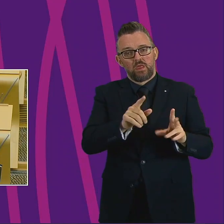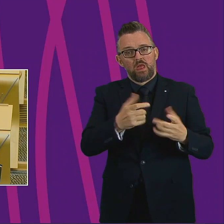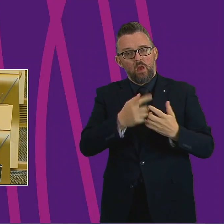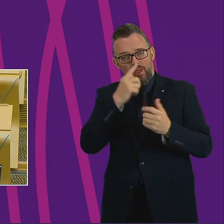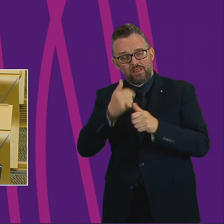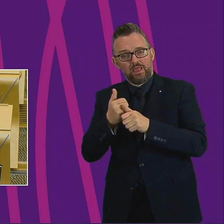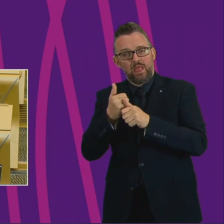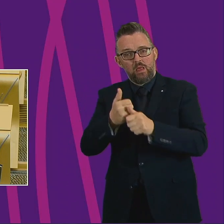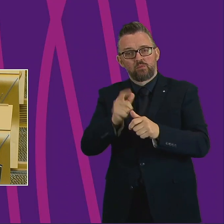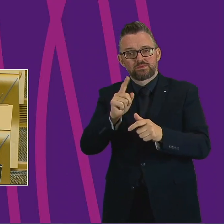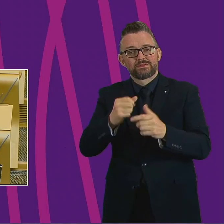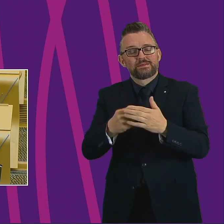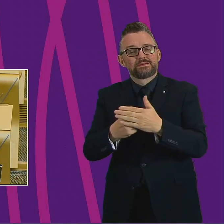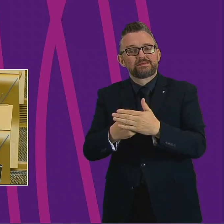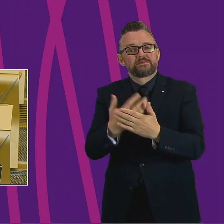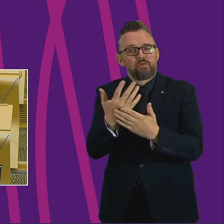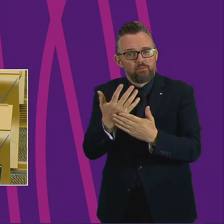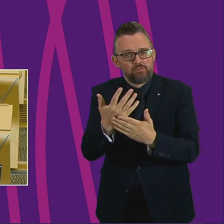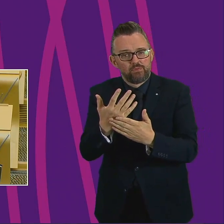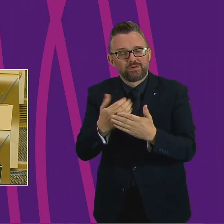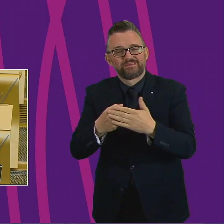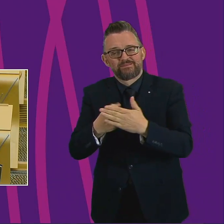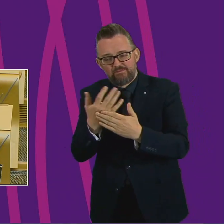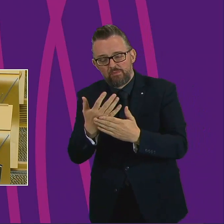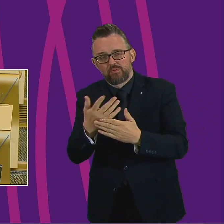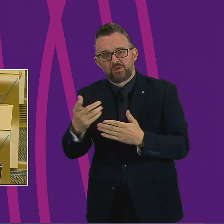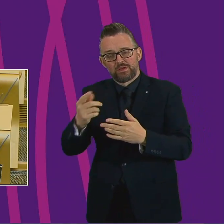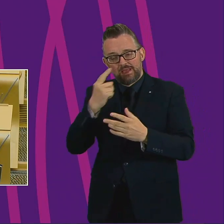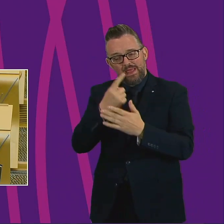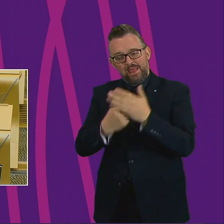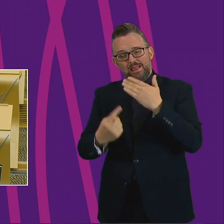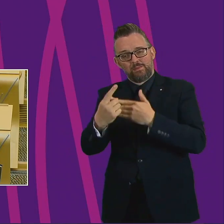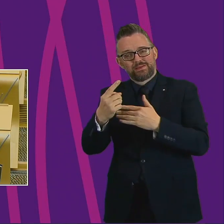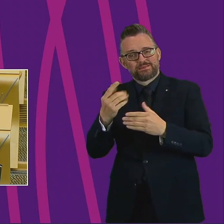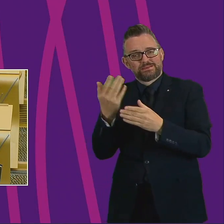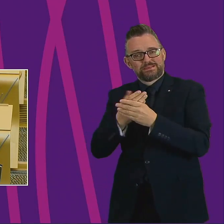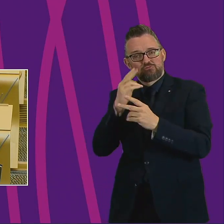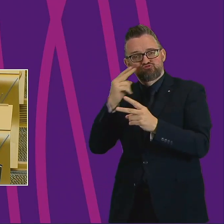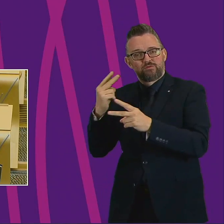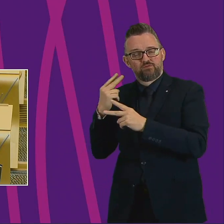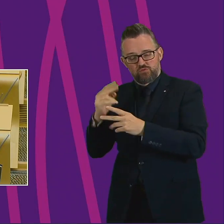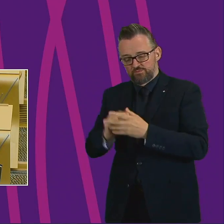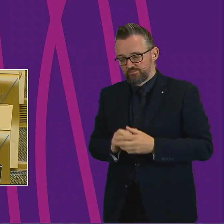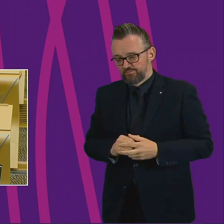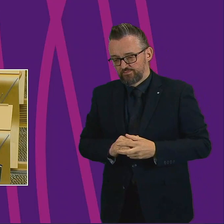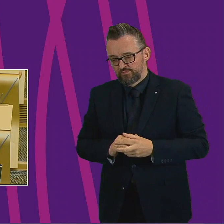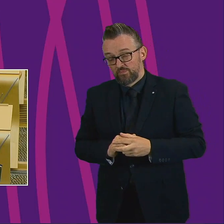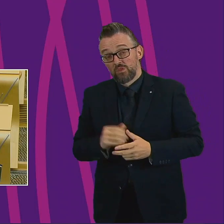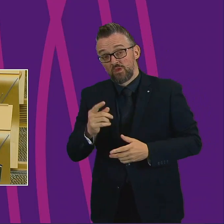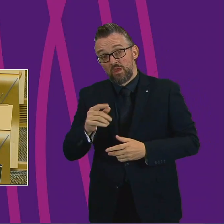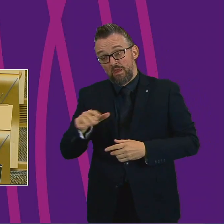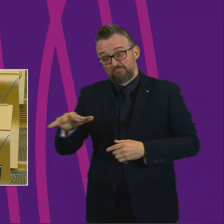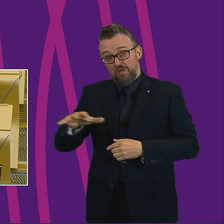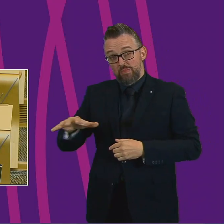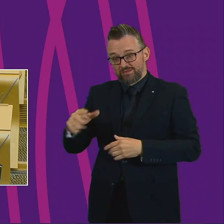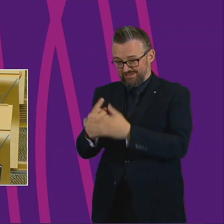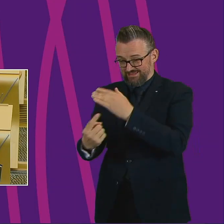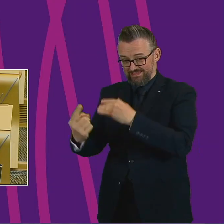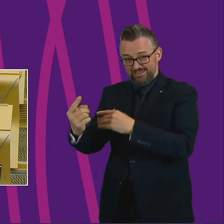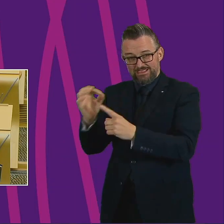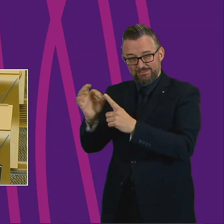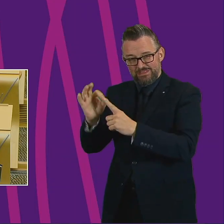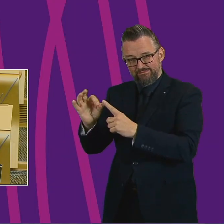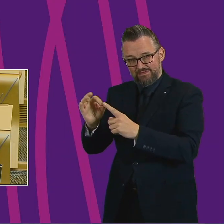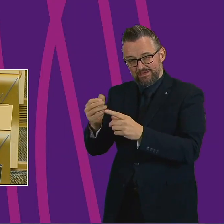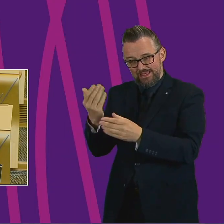assisting in developing how the independent case review will go forward. Individual families related to specific